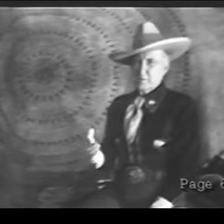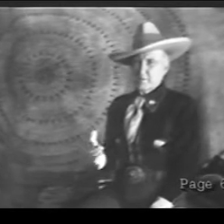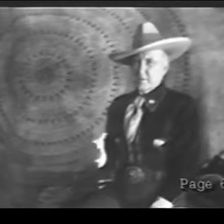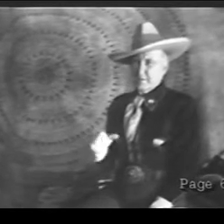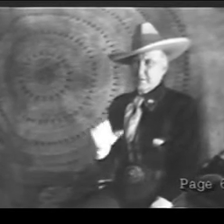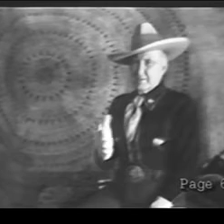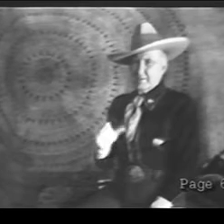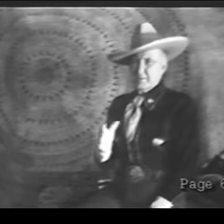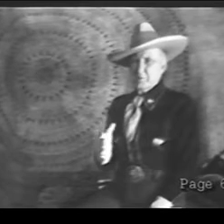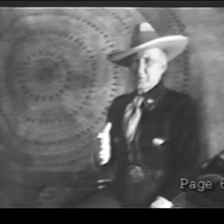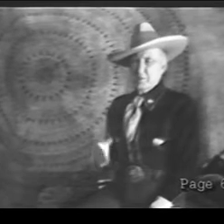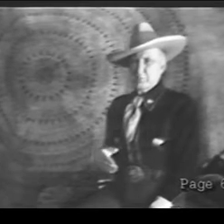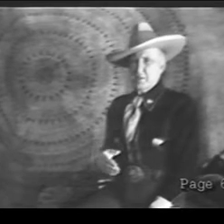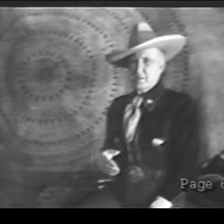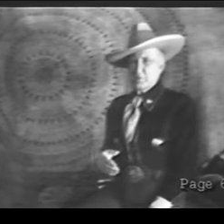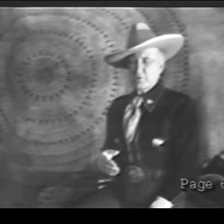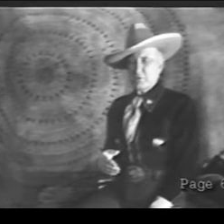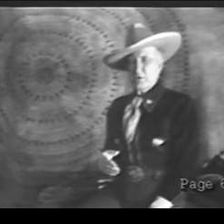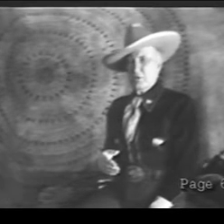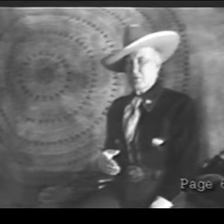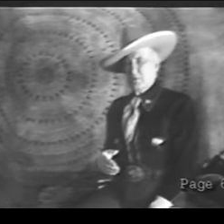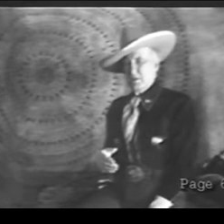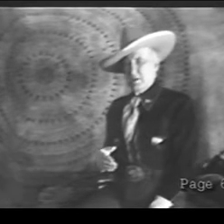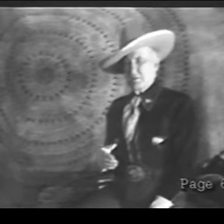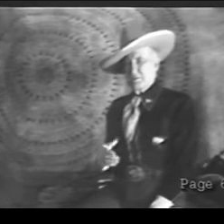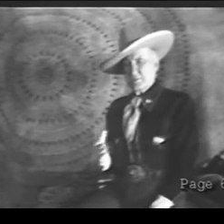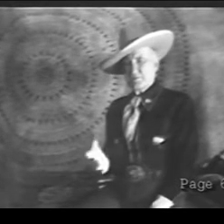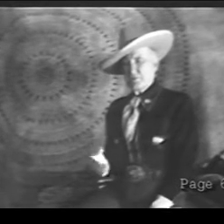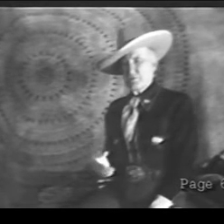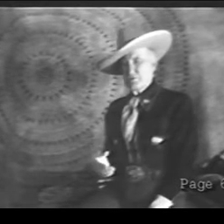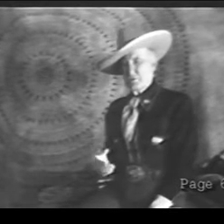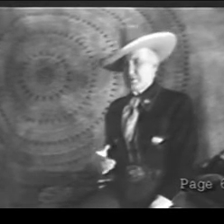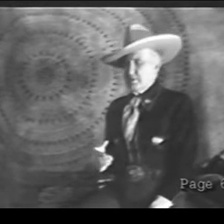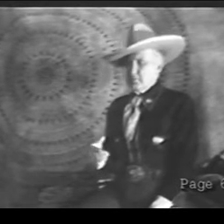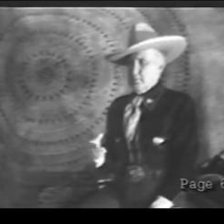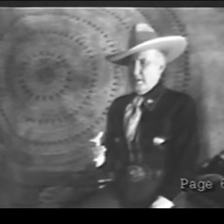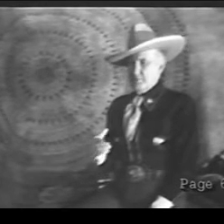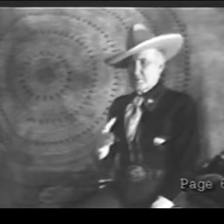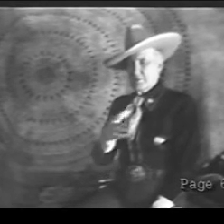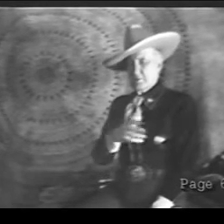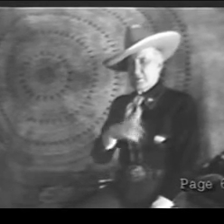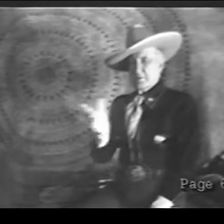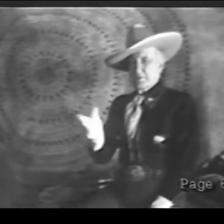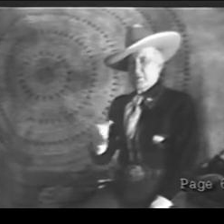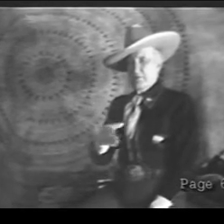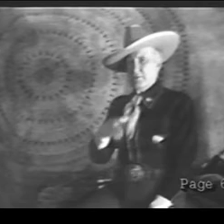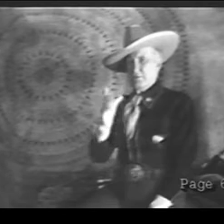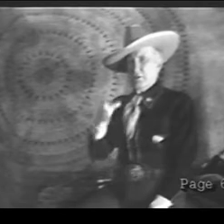bit timid about meeting their mother-in-law. Others have given the version that perhaps their